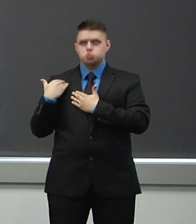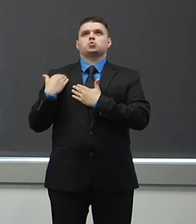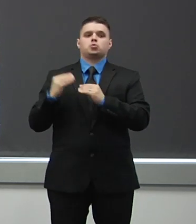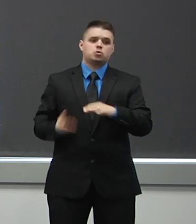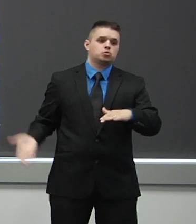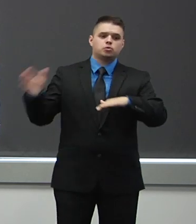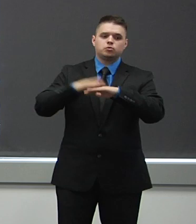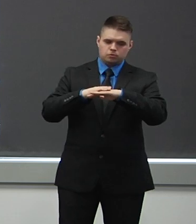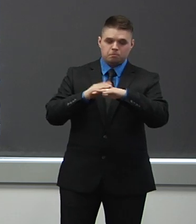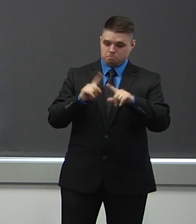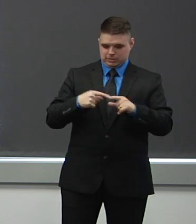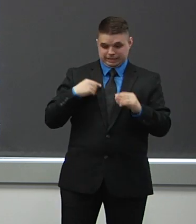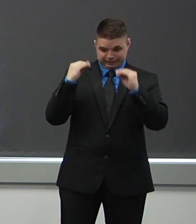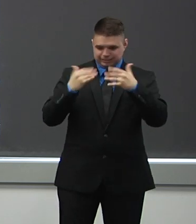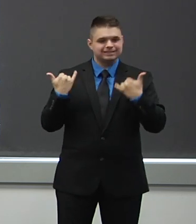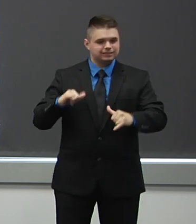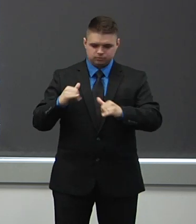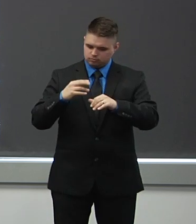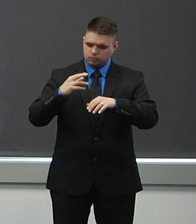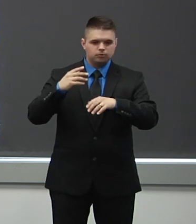heavy lift for our parents as well.